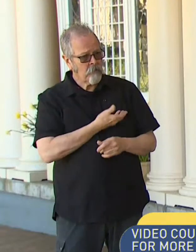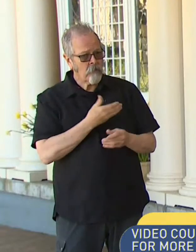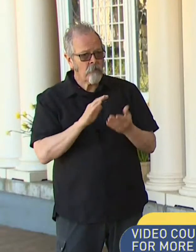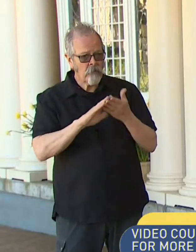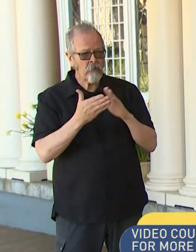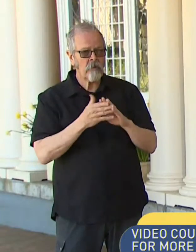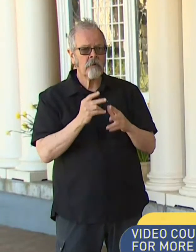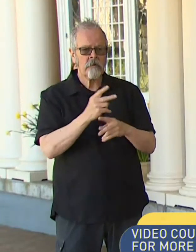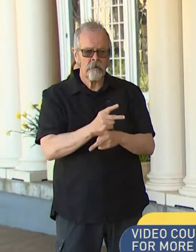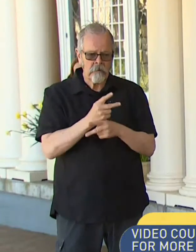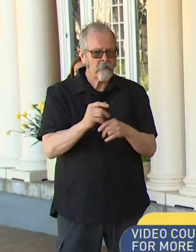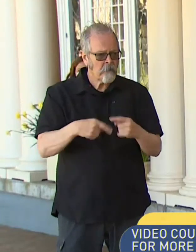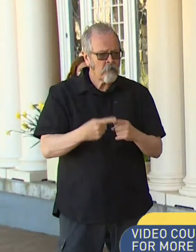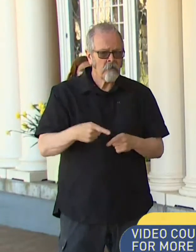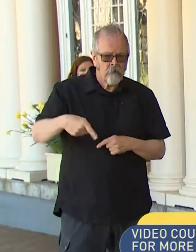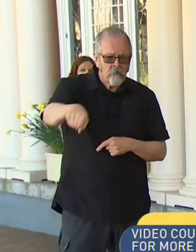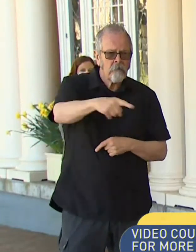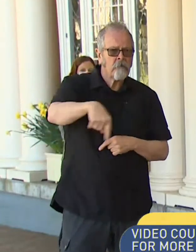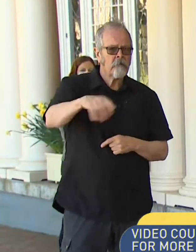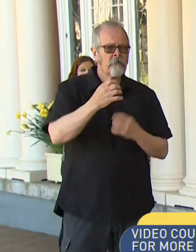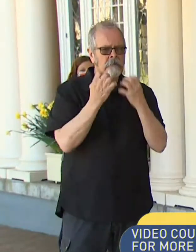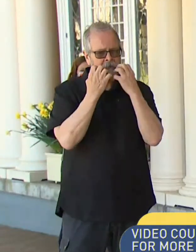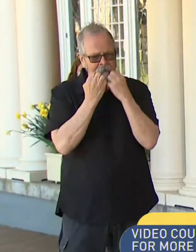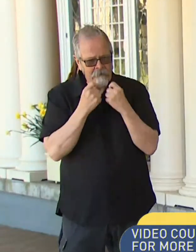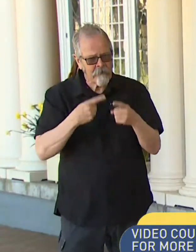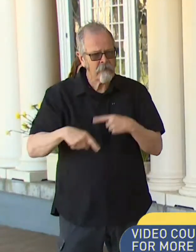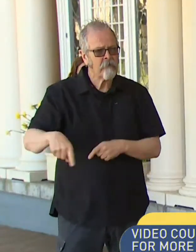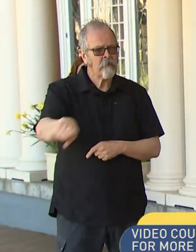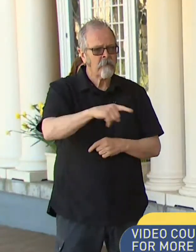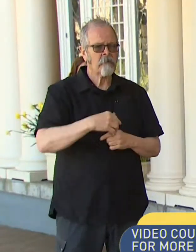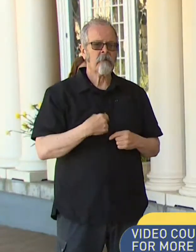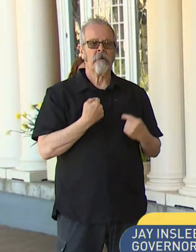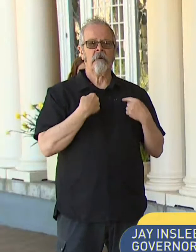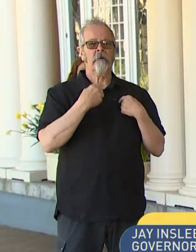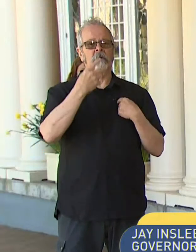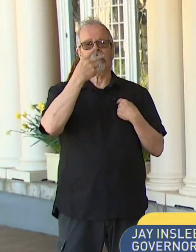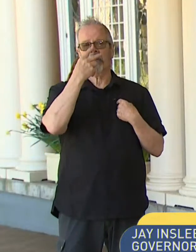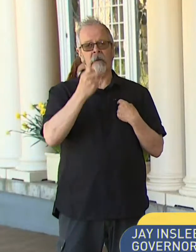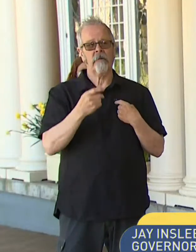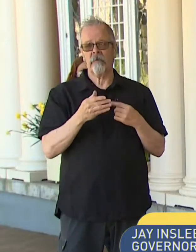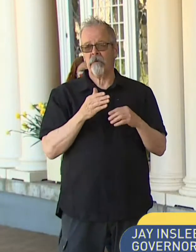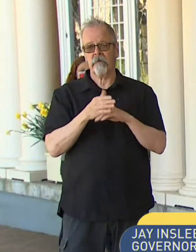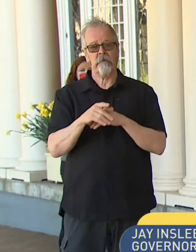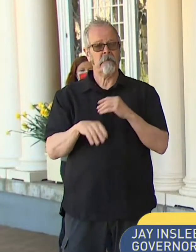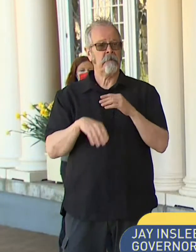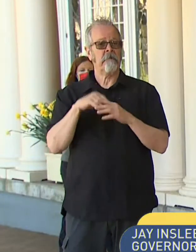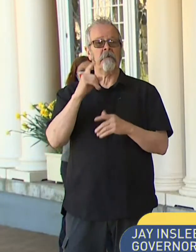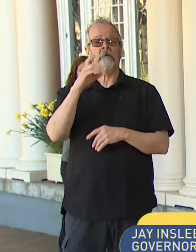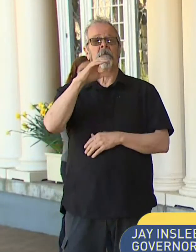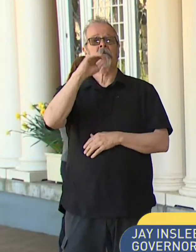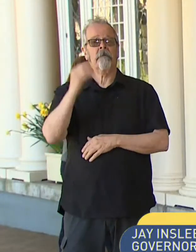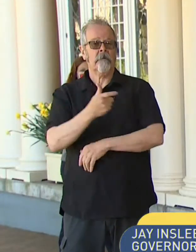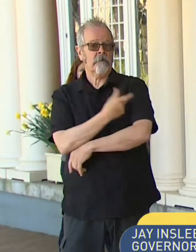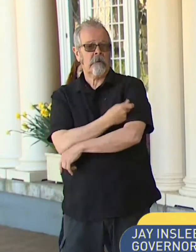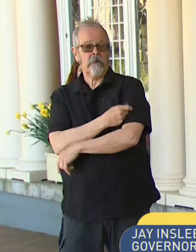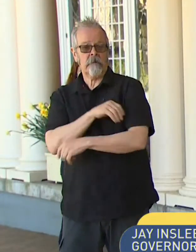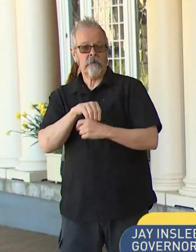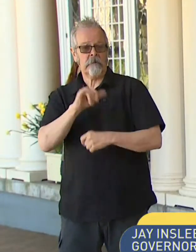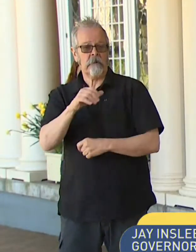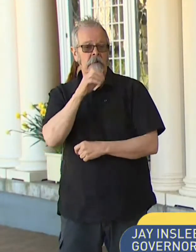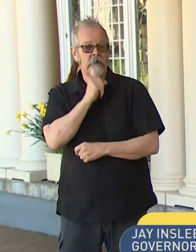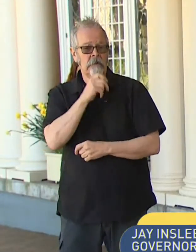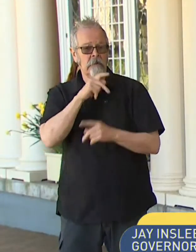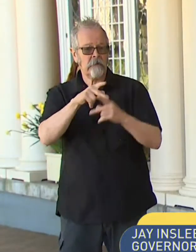And I doubt we're ever going to get to 100% vaccination rate in that community. So it is important for all of us to pitch in